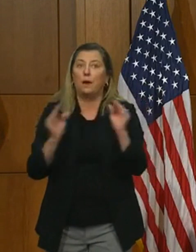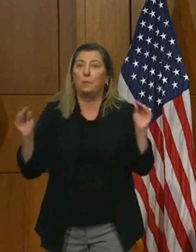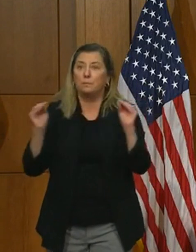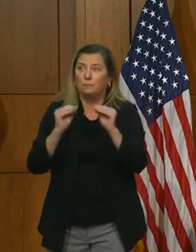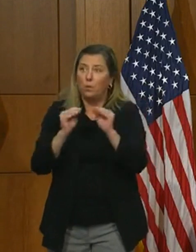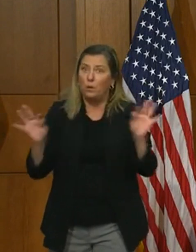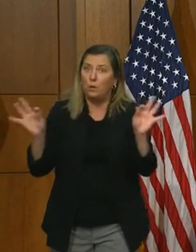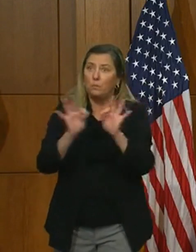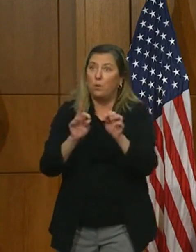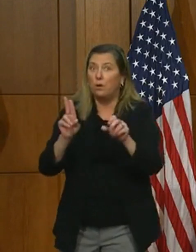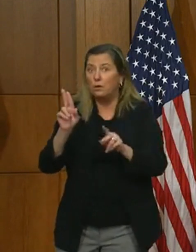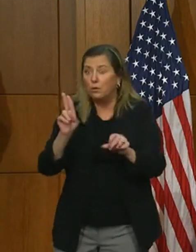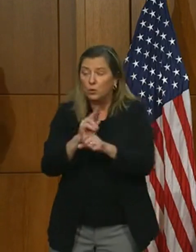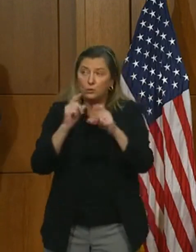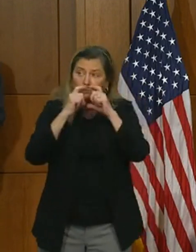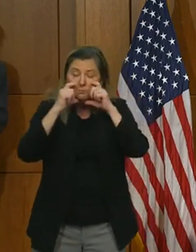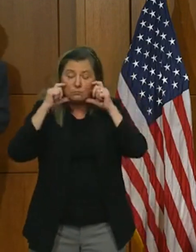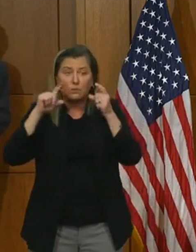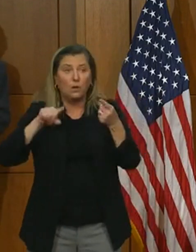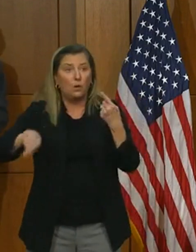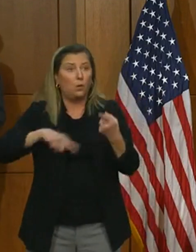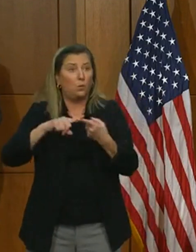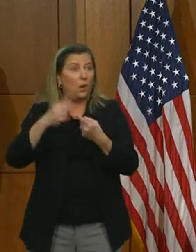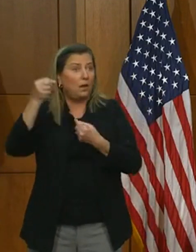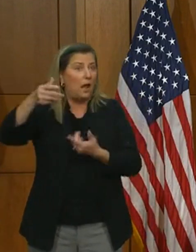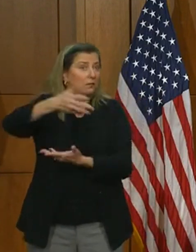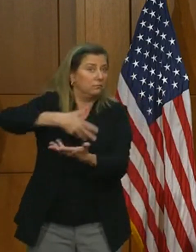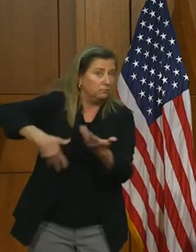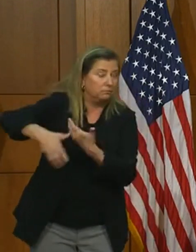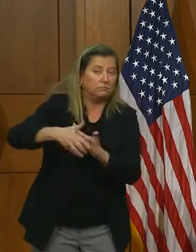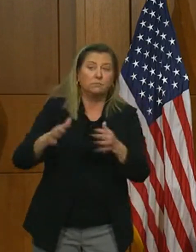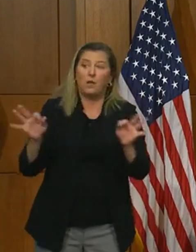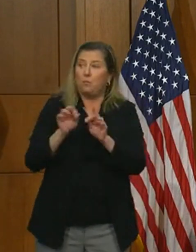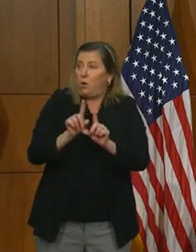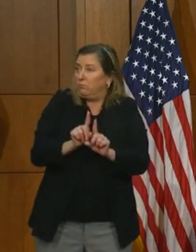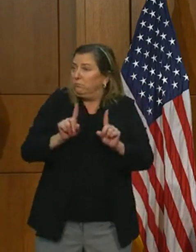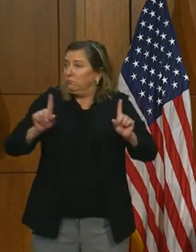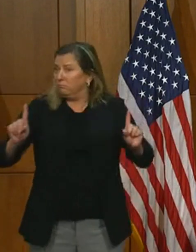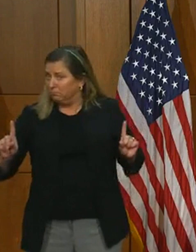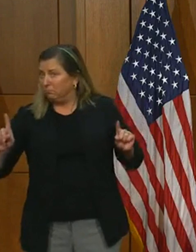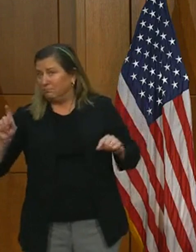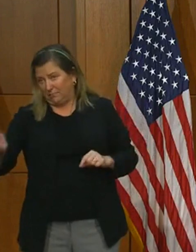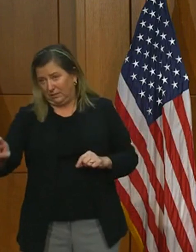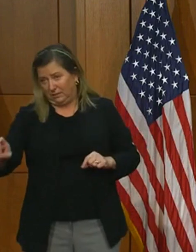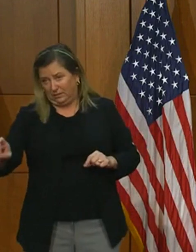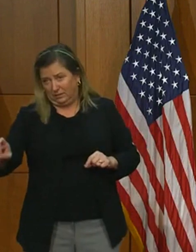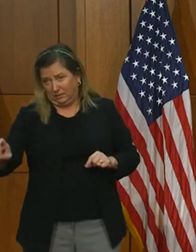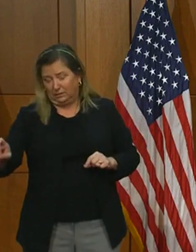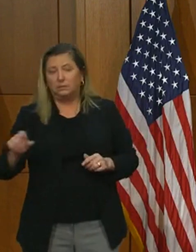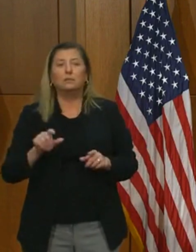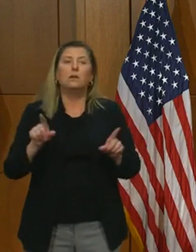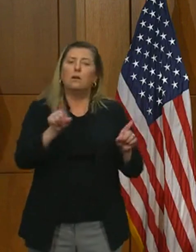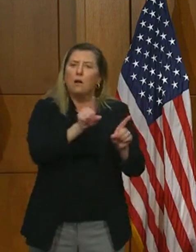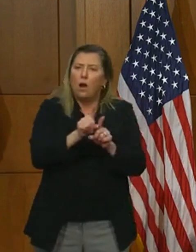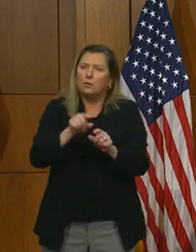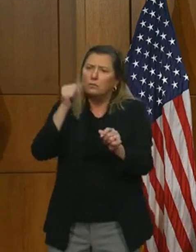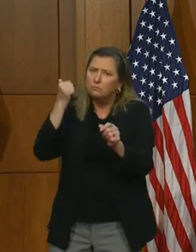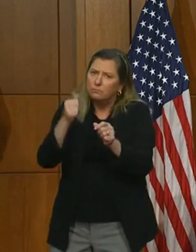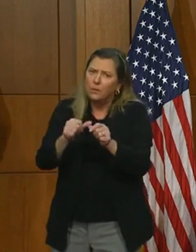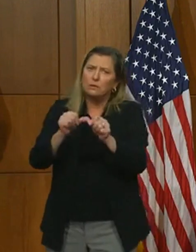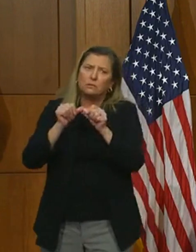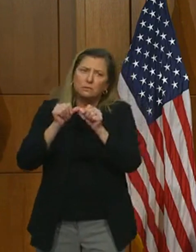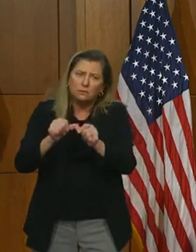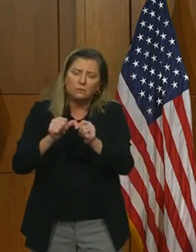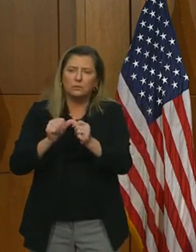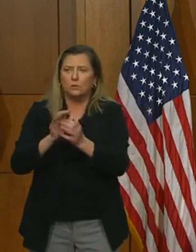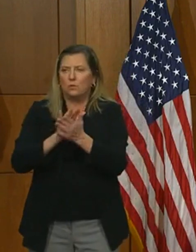face coverings in public places and stay physically distant from each other, and also that you remember to